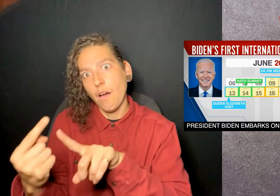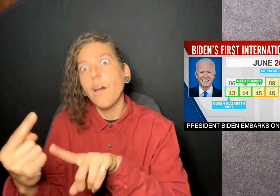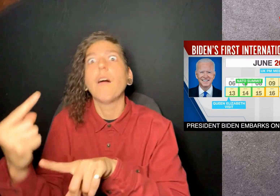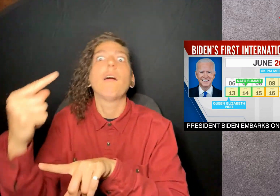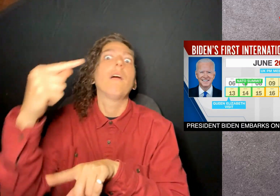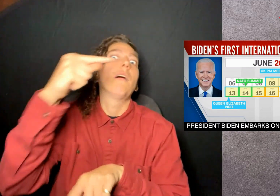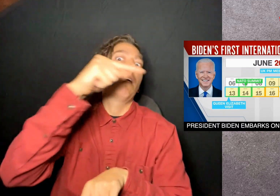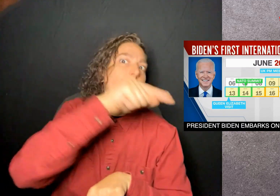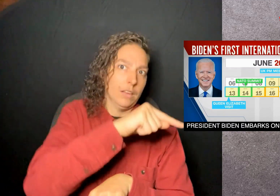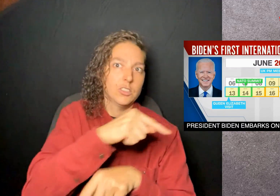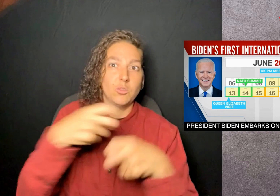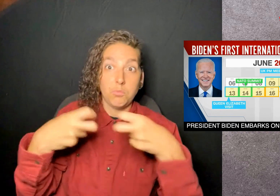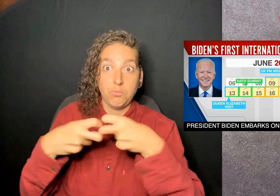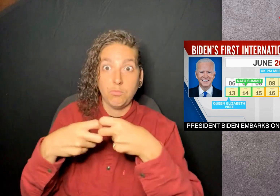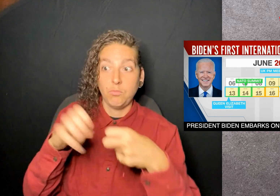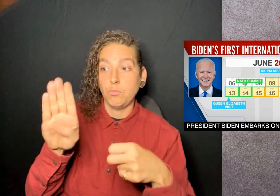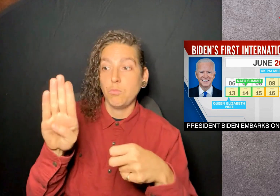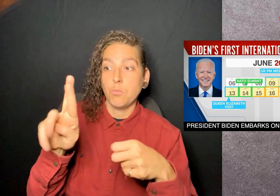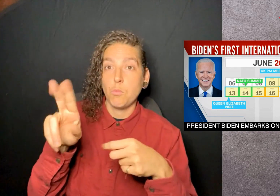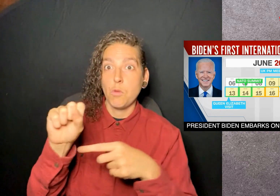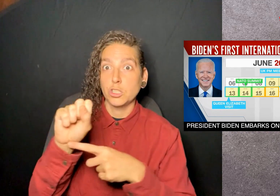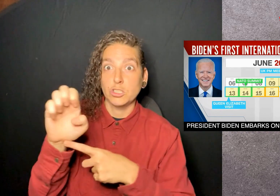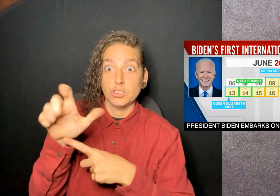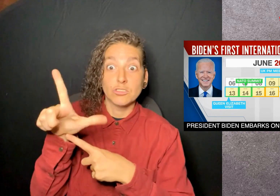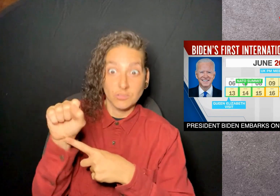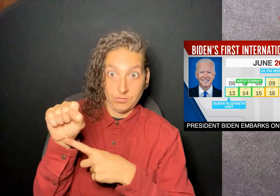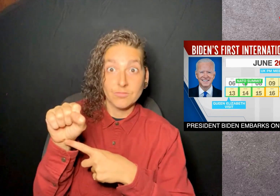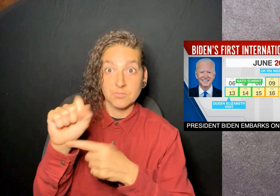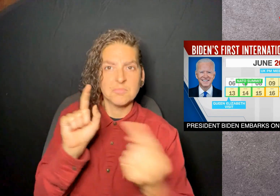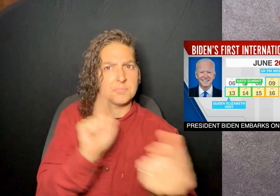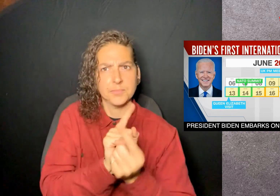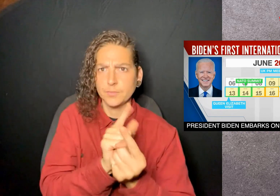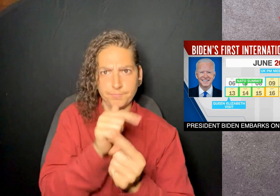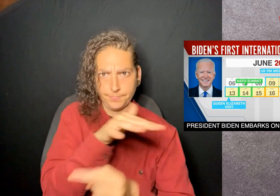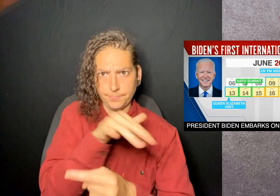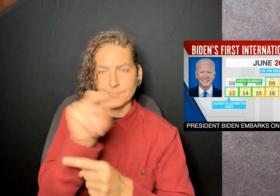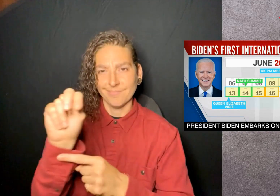then to Brussels to meet with NATO allies,